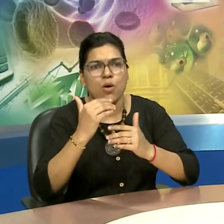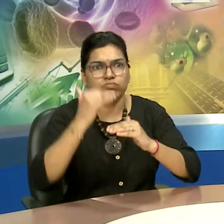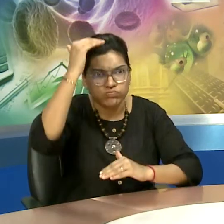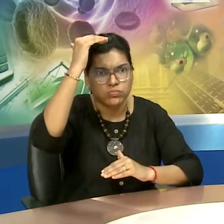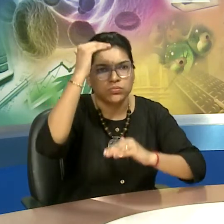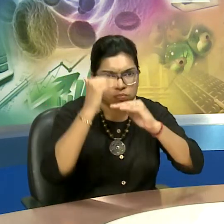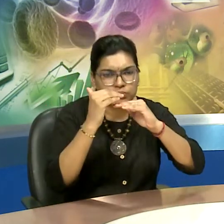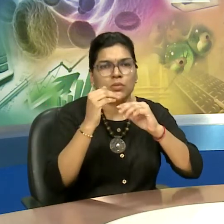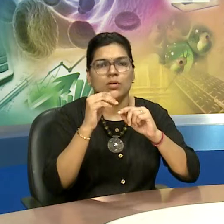financial matters.